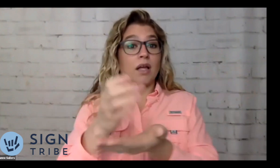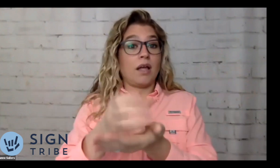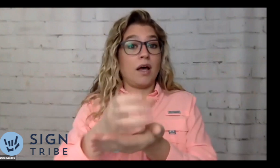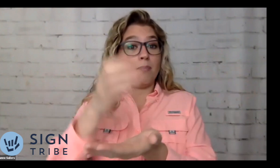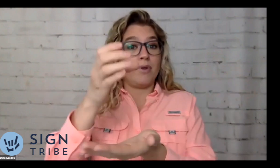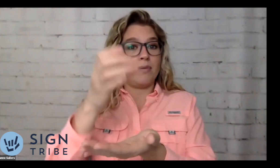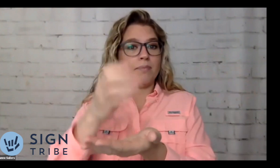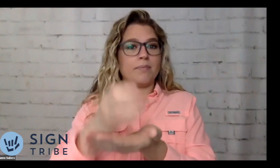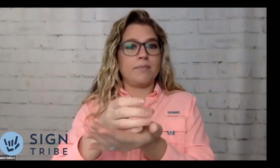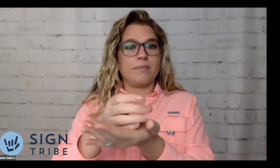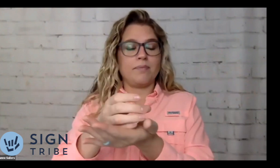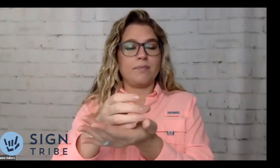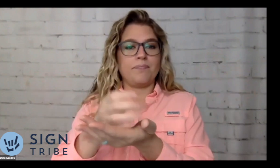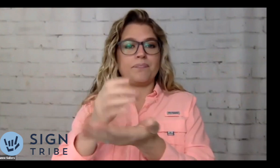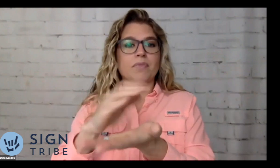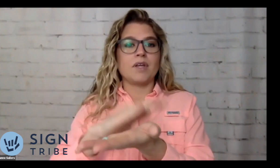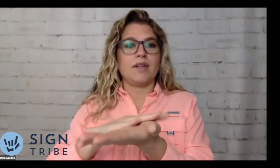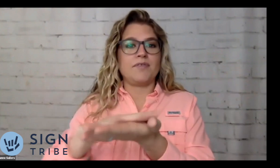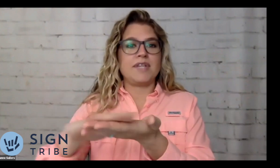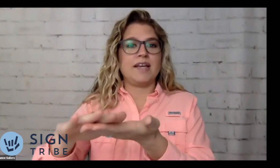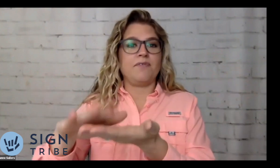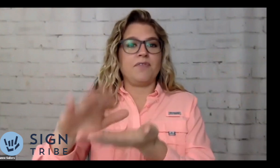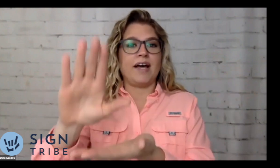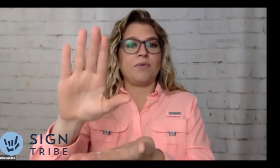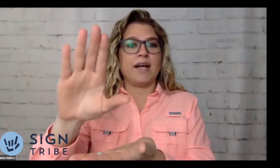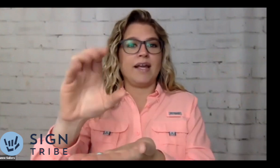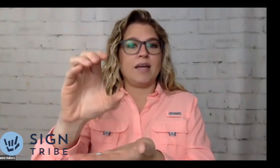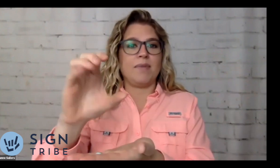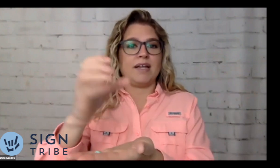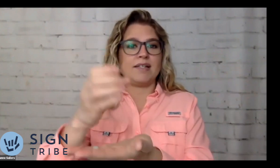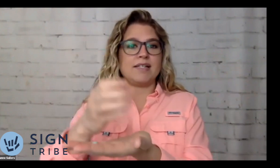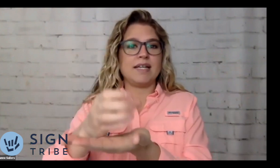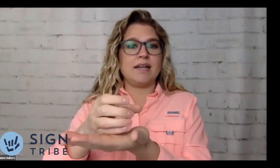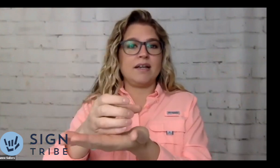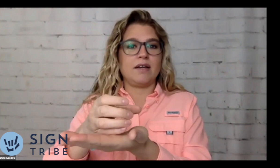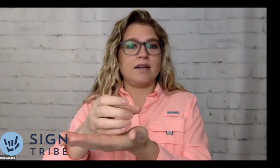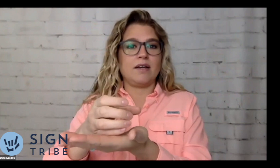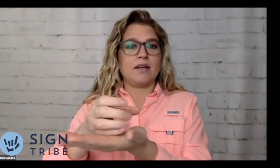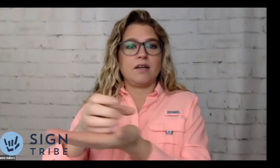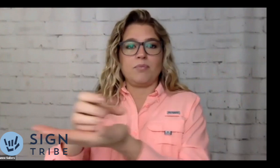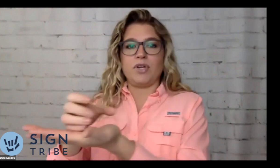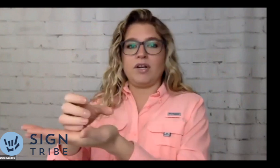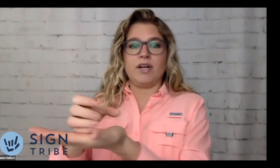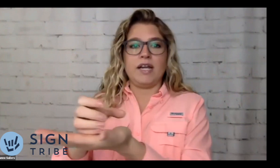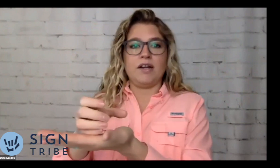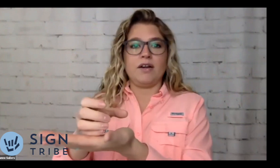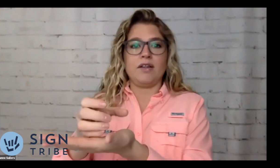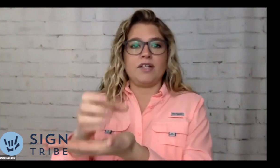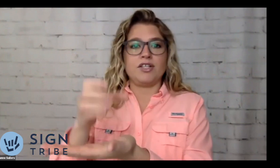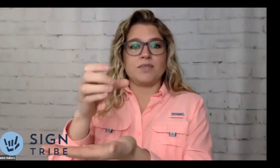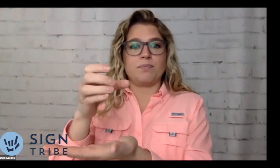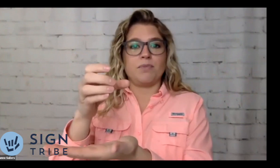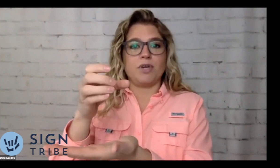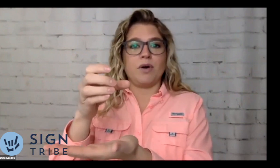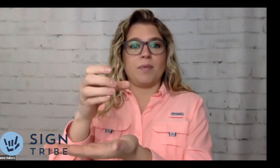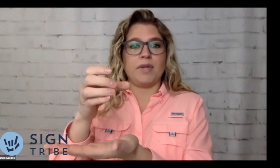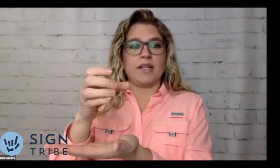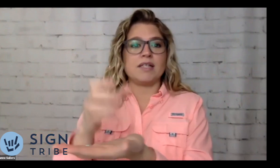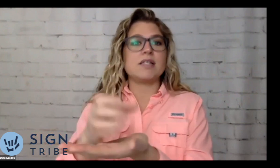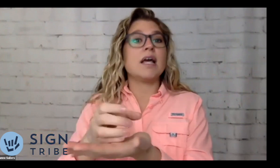Cup. Left hand flat, right hand make a C. Put it on here and then just go up like this.